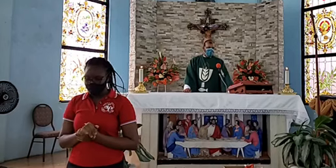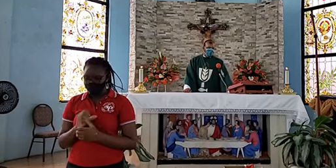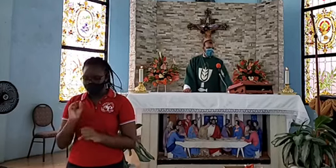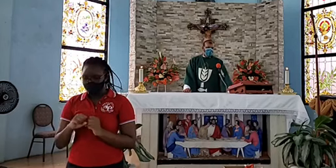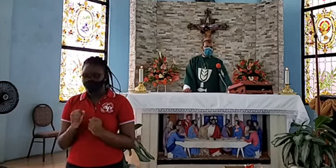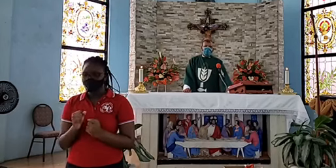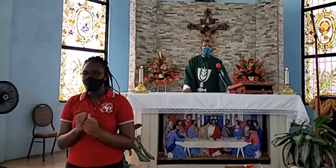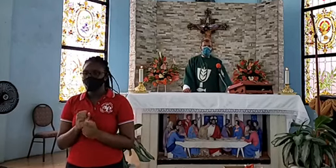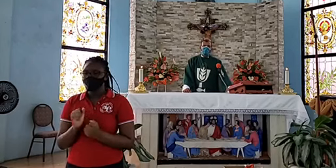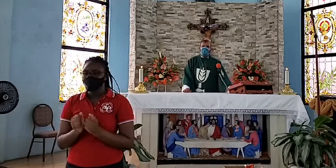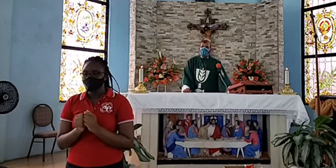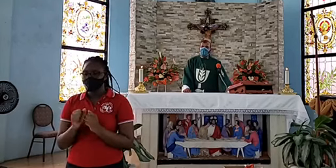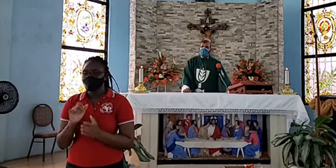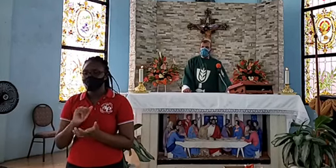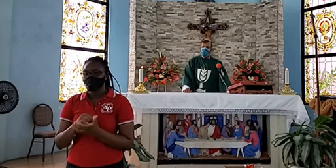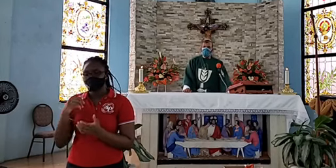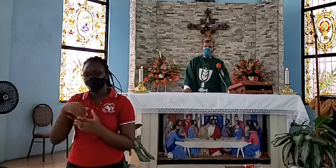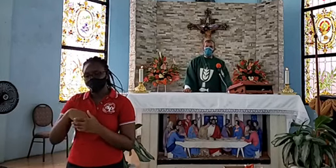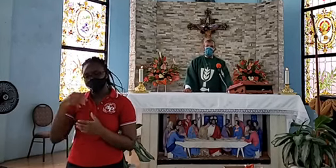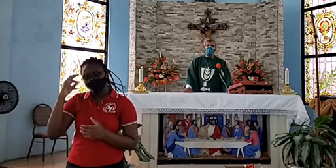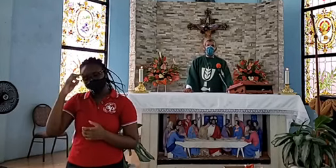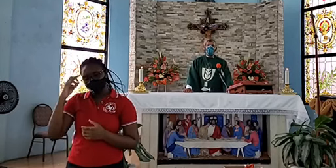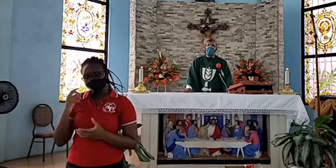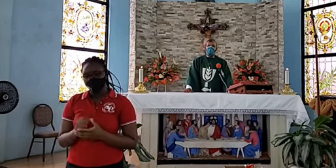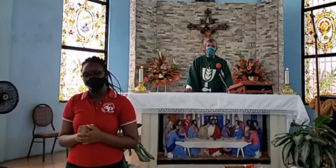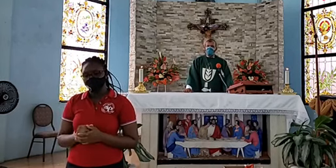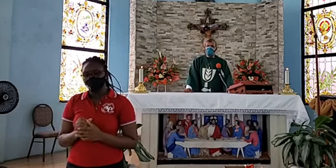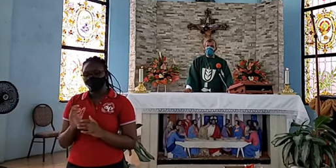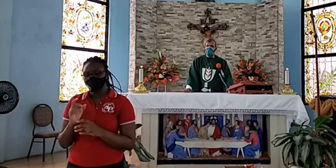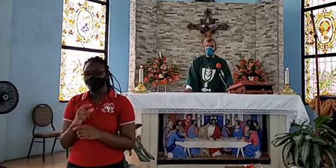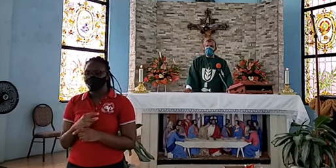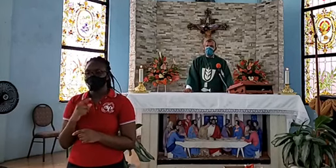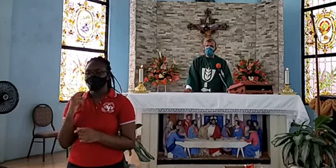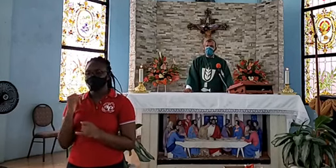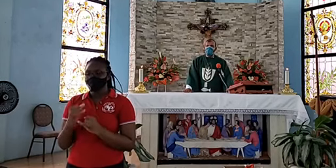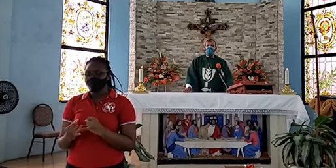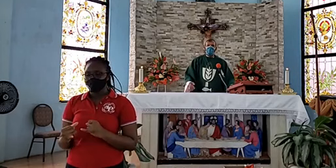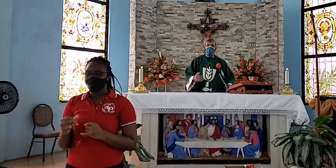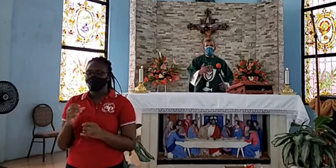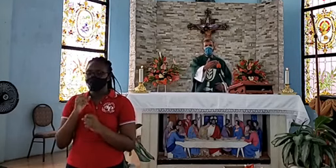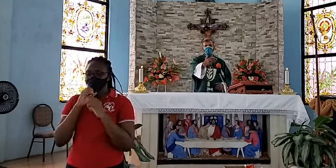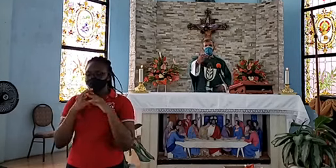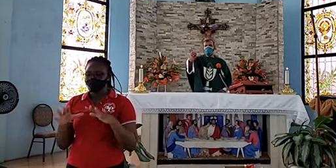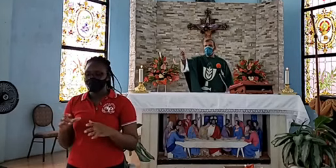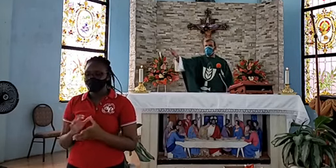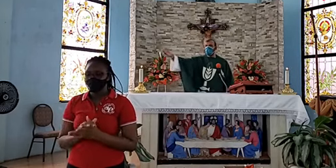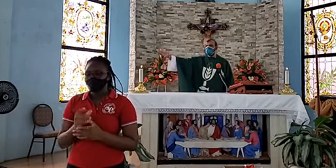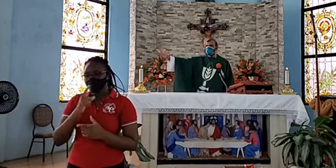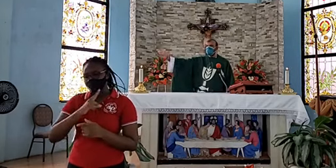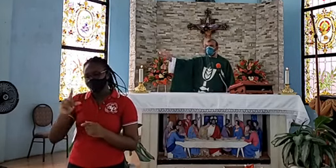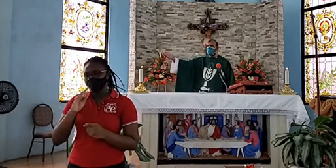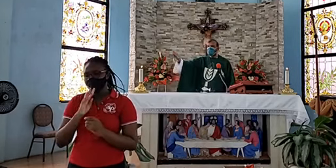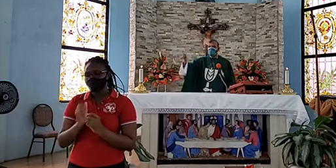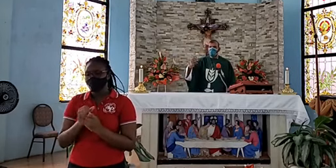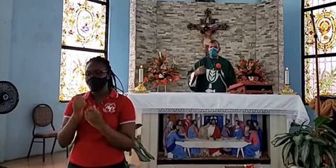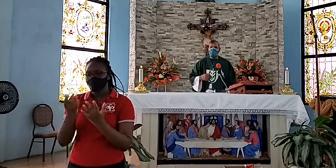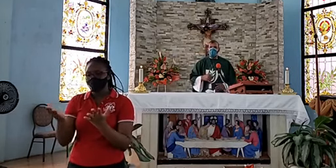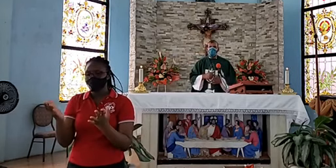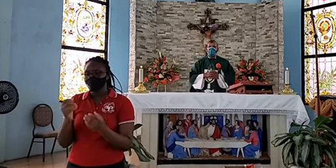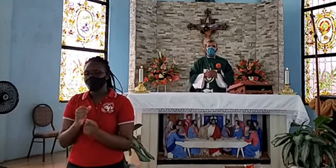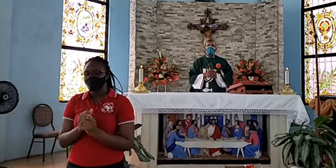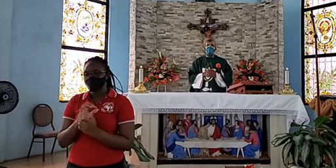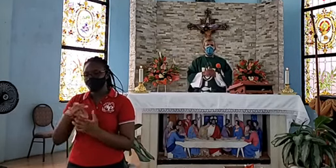So with that in mind, I come to the final lesson. The Lord be with you. And with